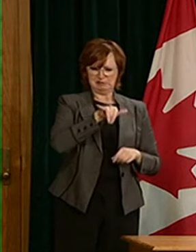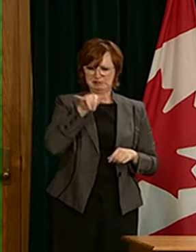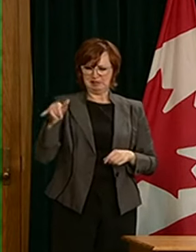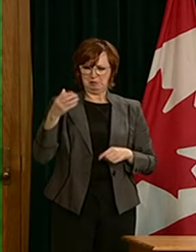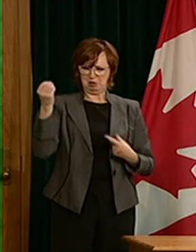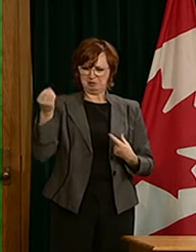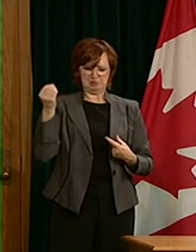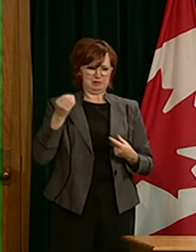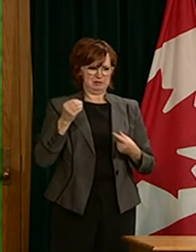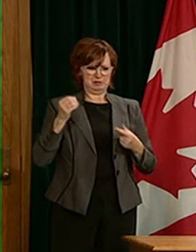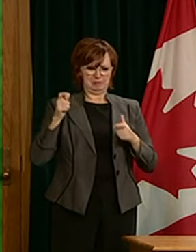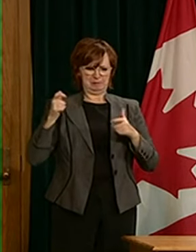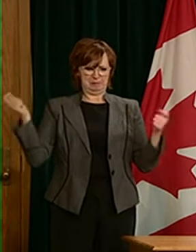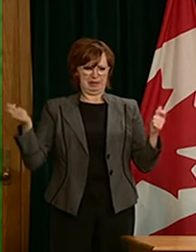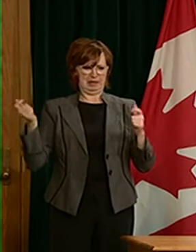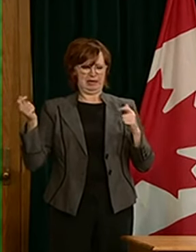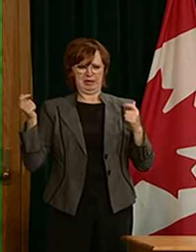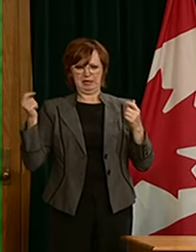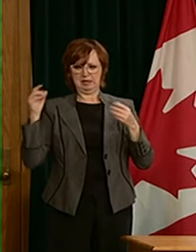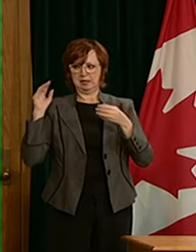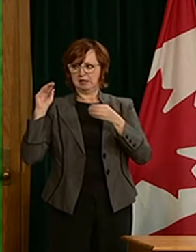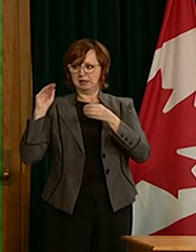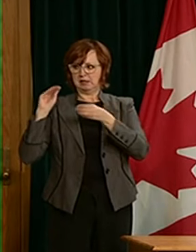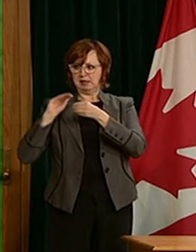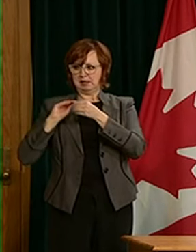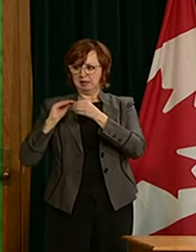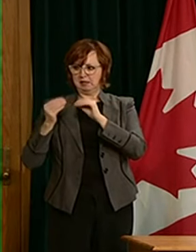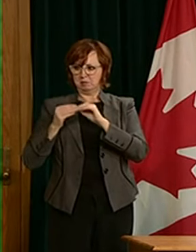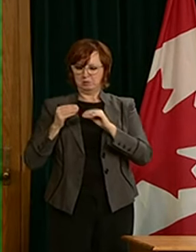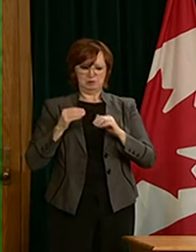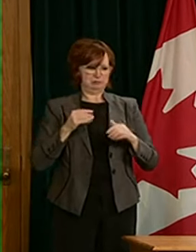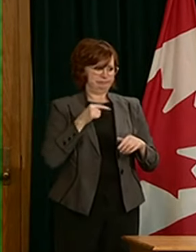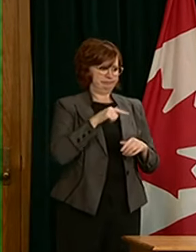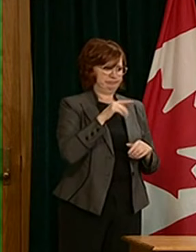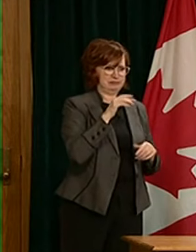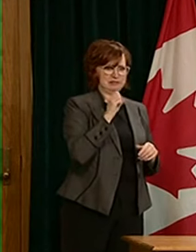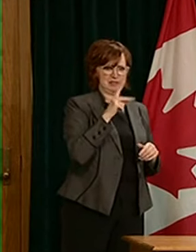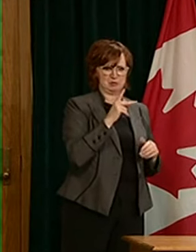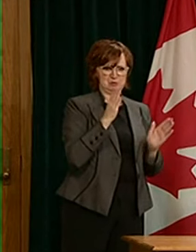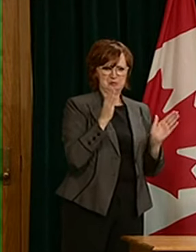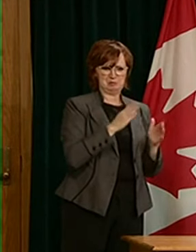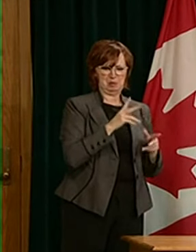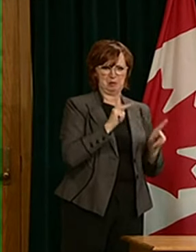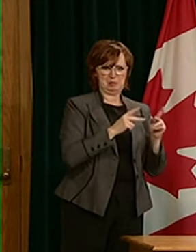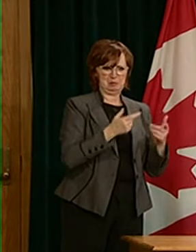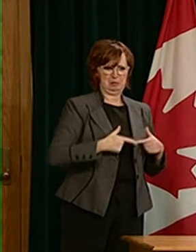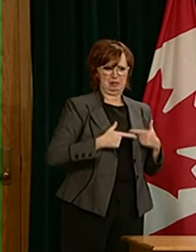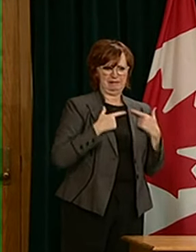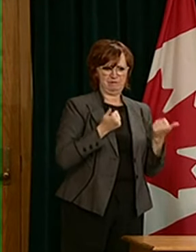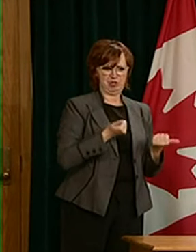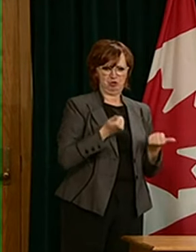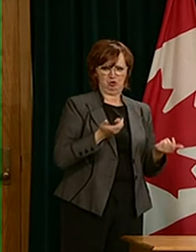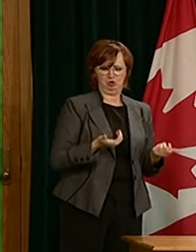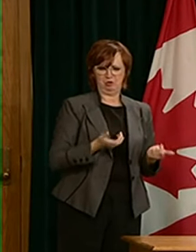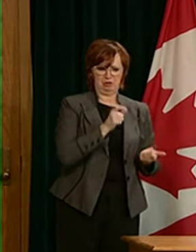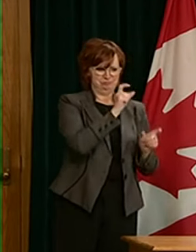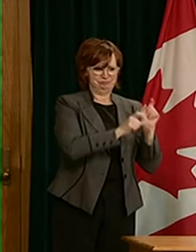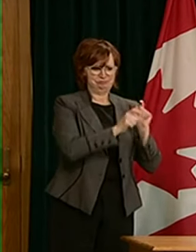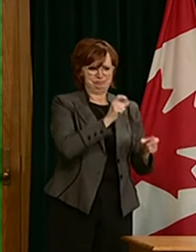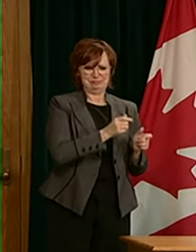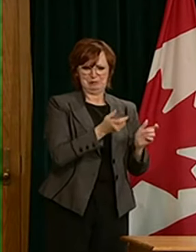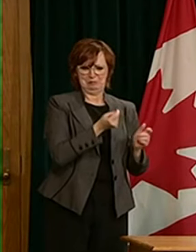discrepancy. So I think we'll get Jenny to answer this question. The question is related to the scenarios that were chosen and the regions